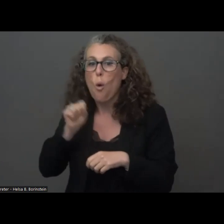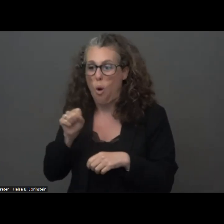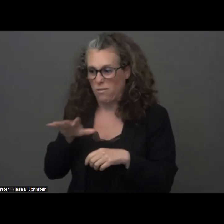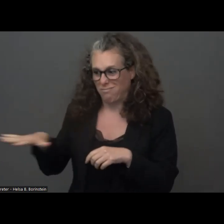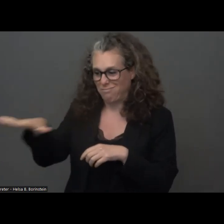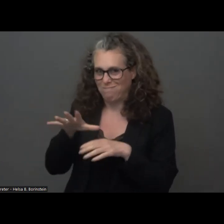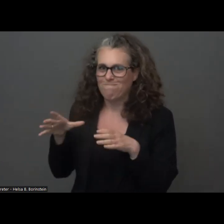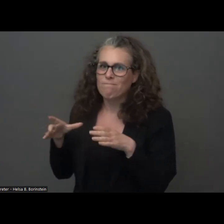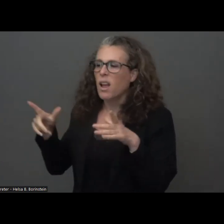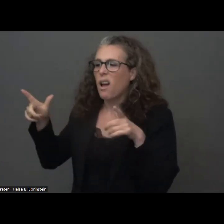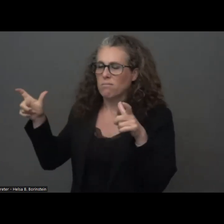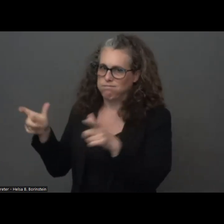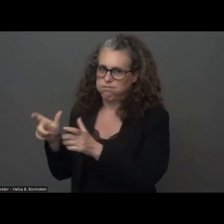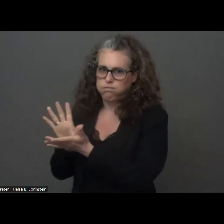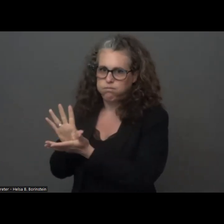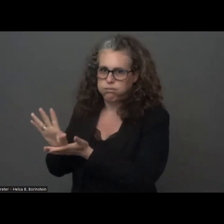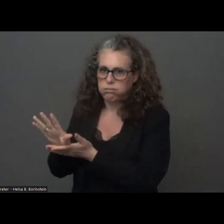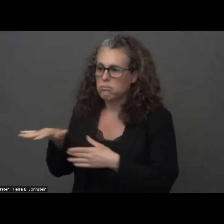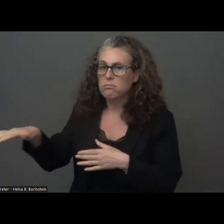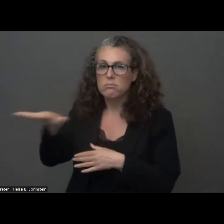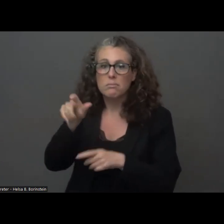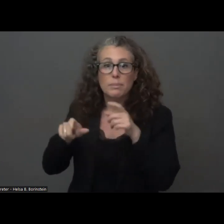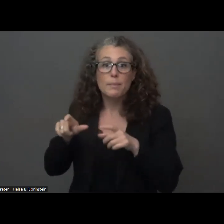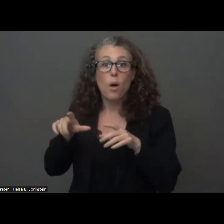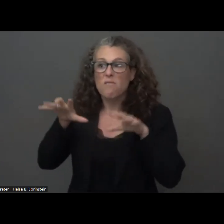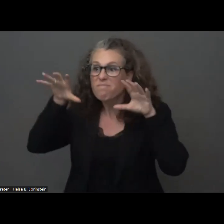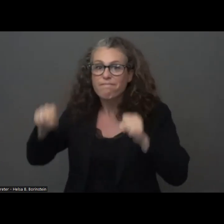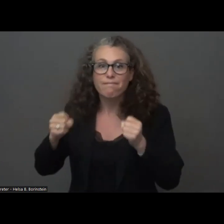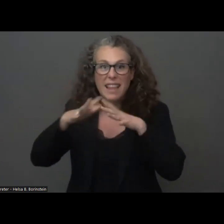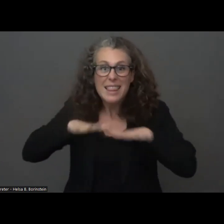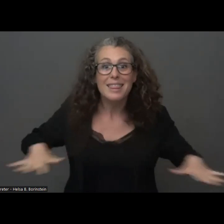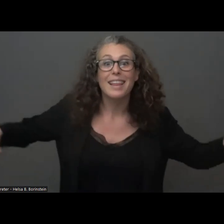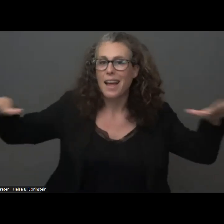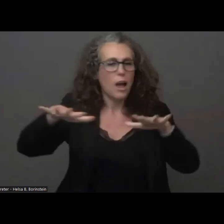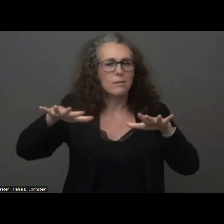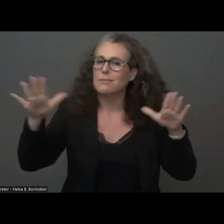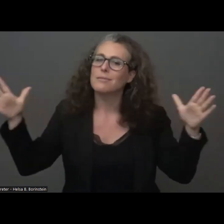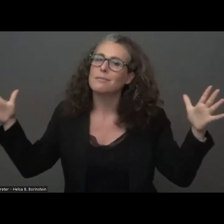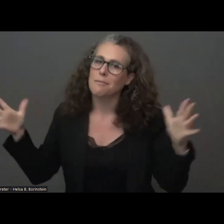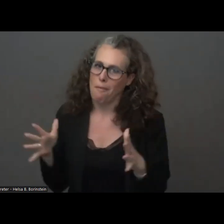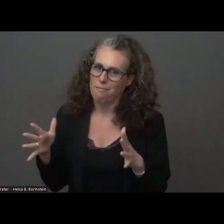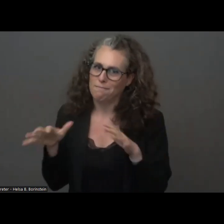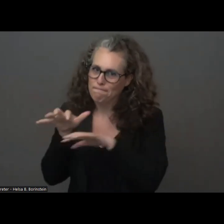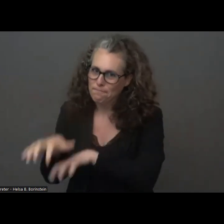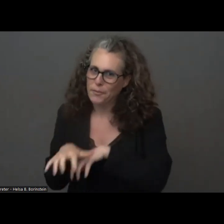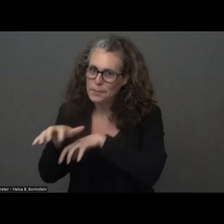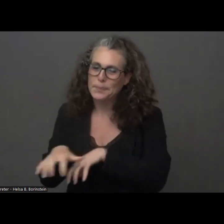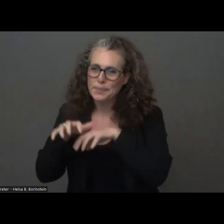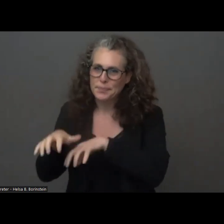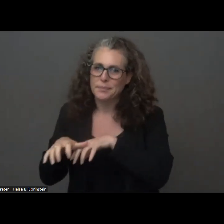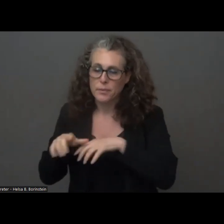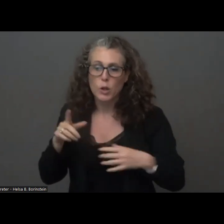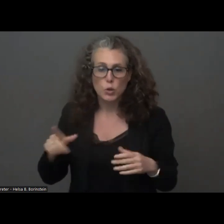are people or persons with small acreage of land. And so our agenda around becoming sustainable by design